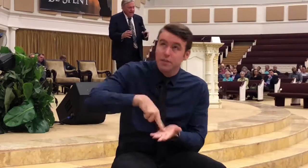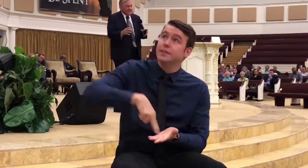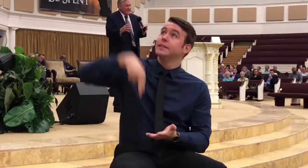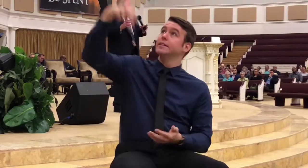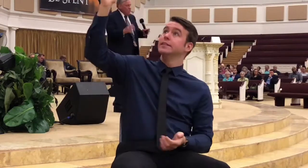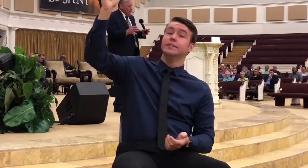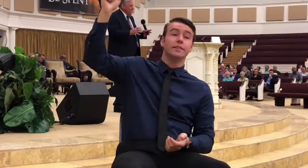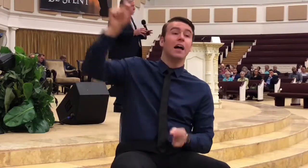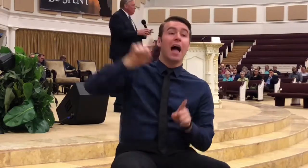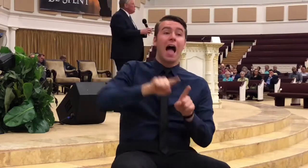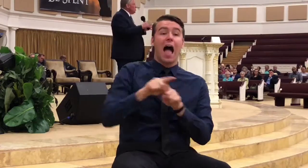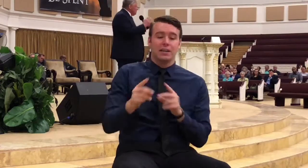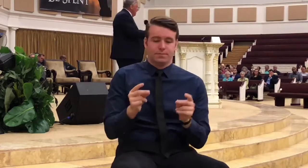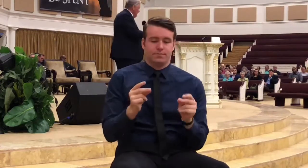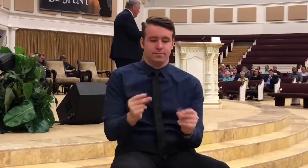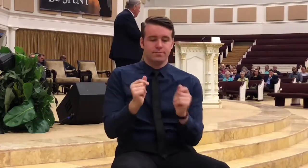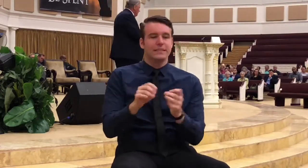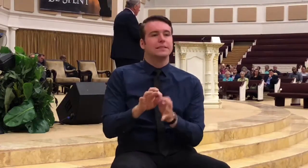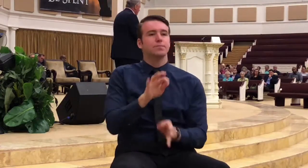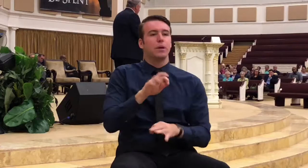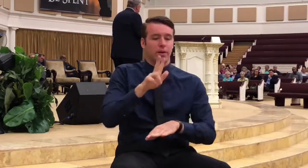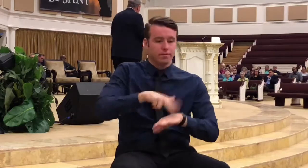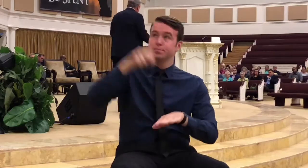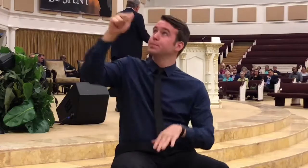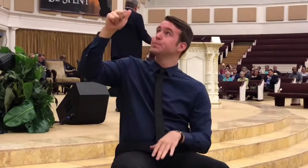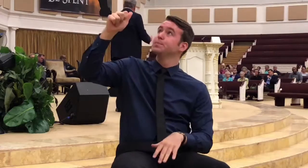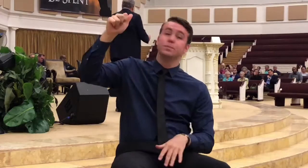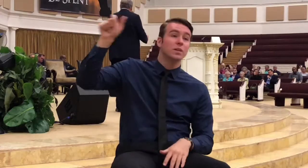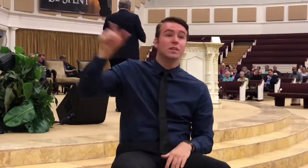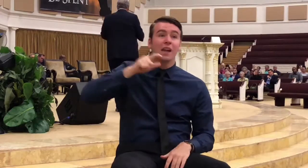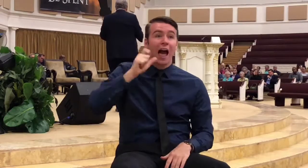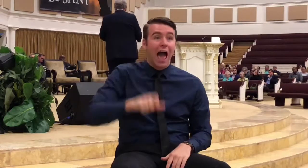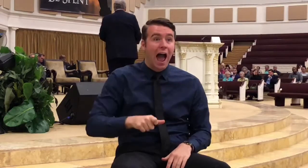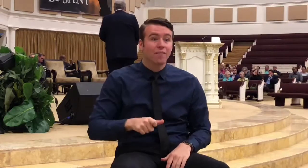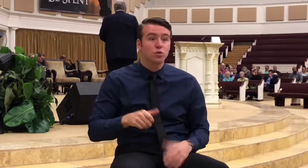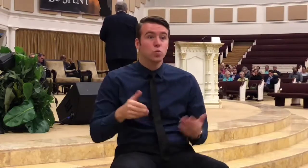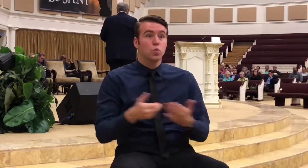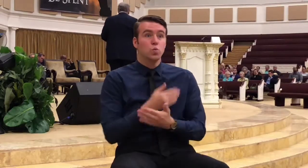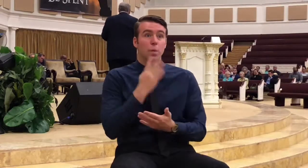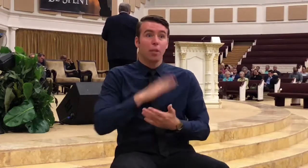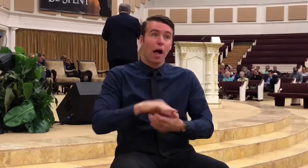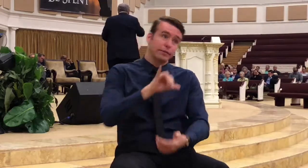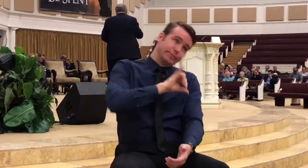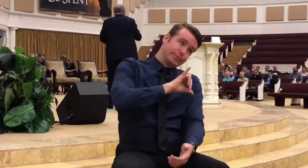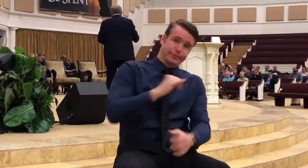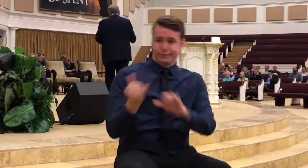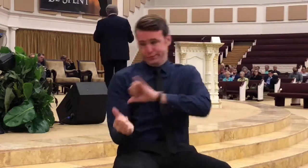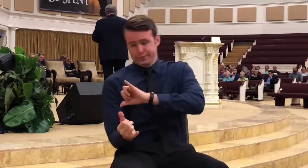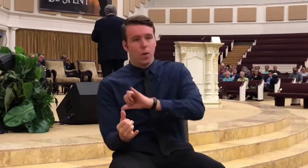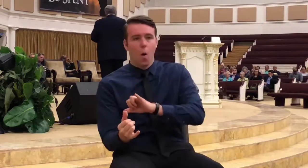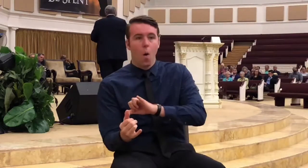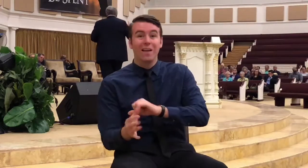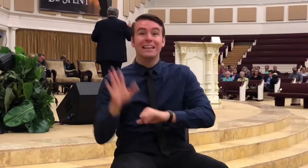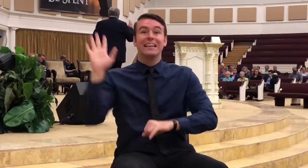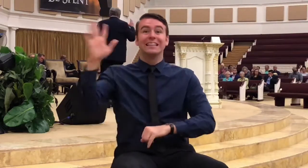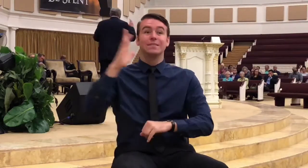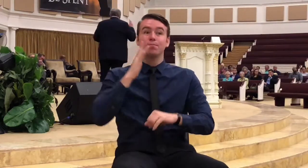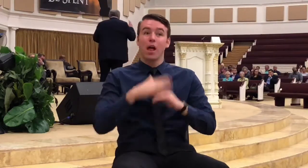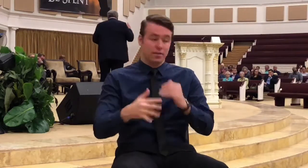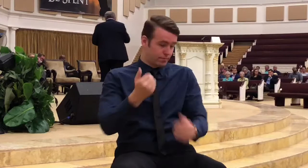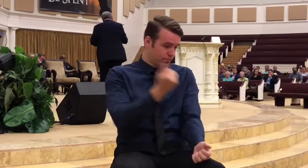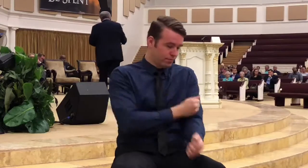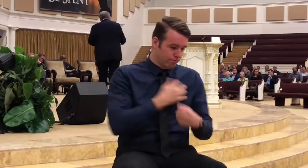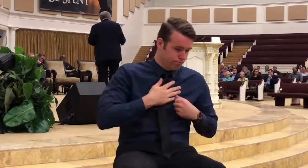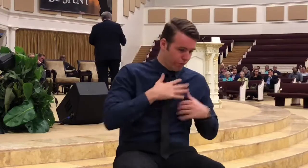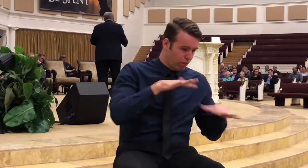resurrected as a quickening spirit. He didn't have to pour new blood into us. He spilled his blood, and then